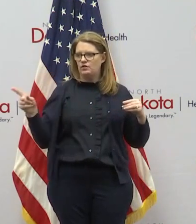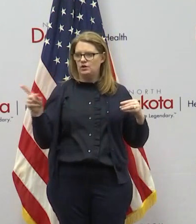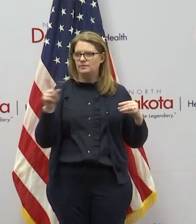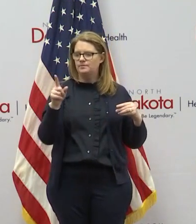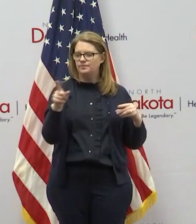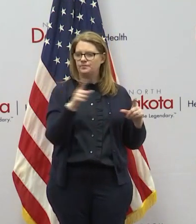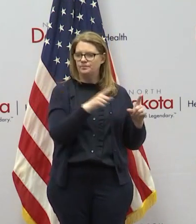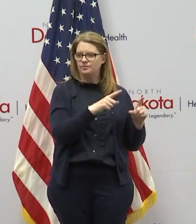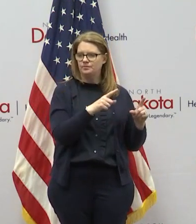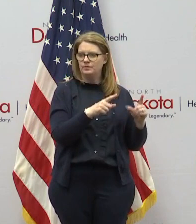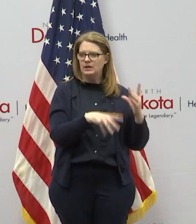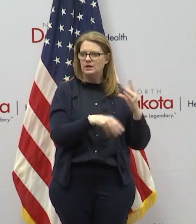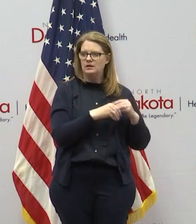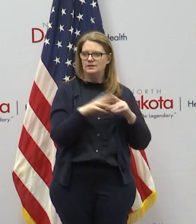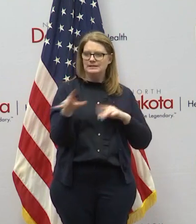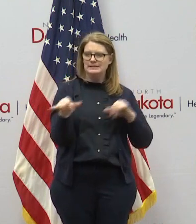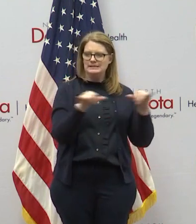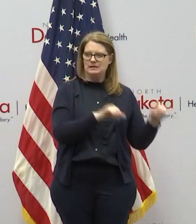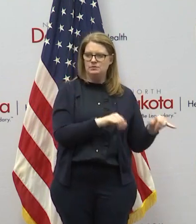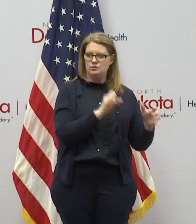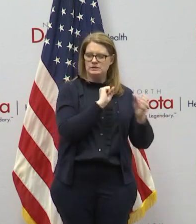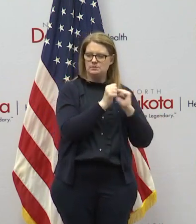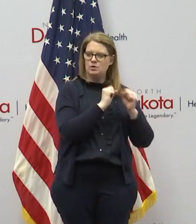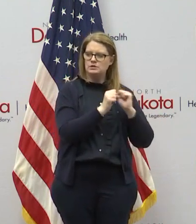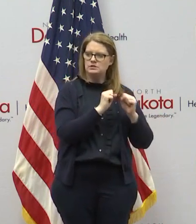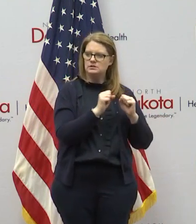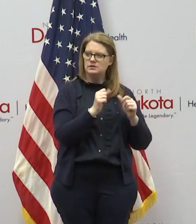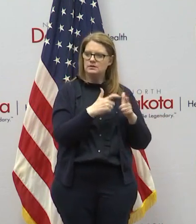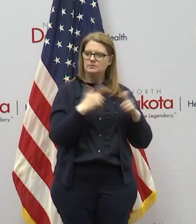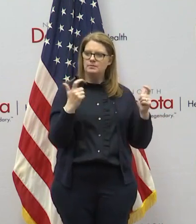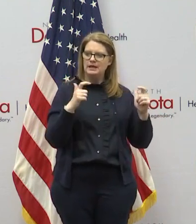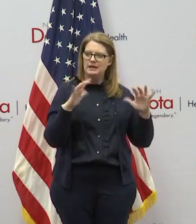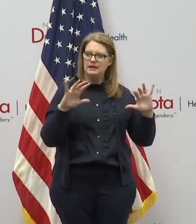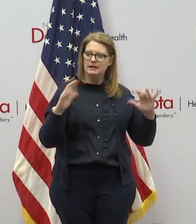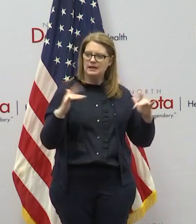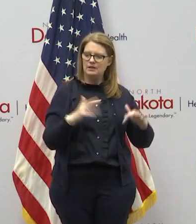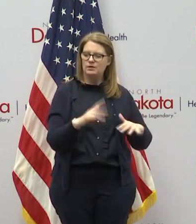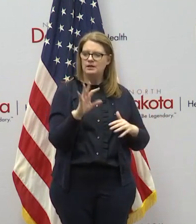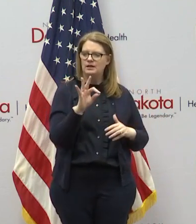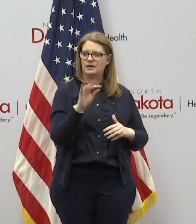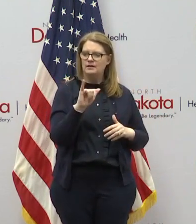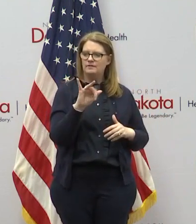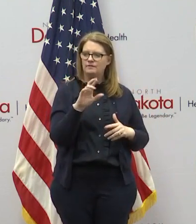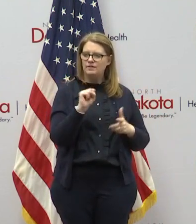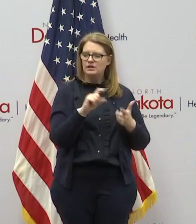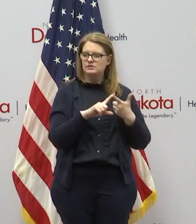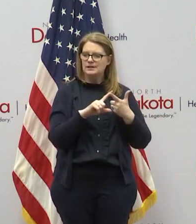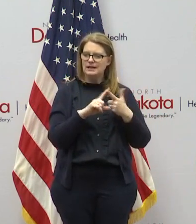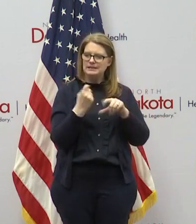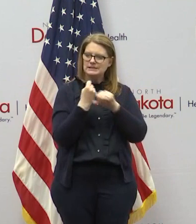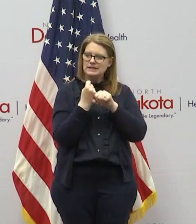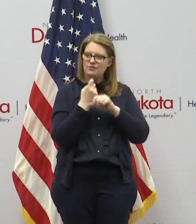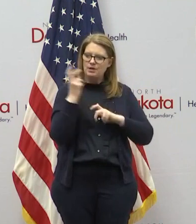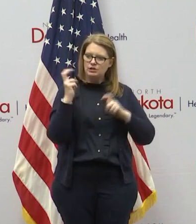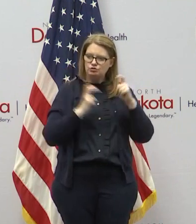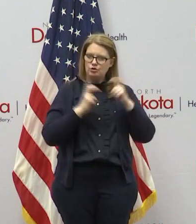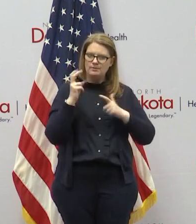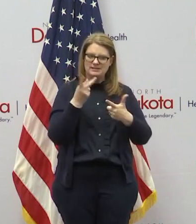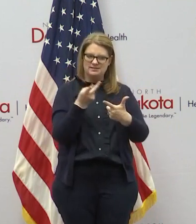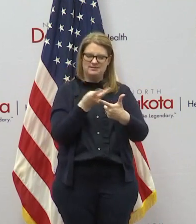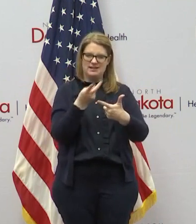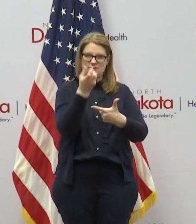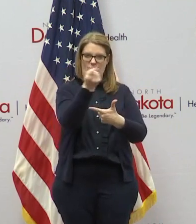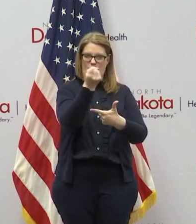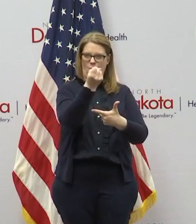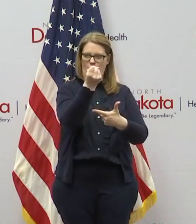Okay. So similar to with sports, large gatherings such as fairs and softball tournaments are on hold right now.